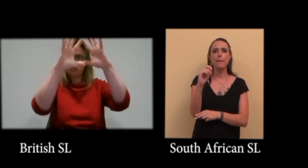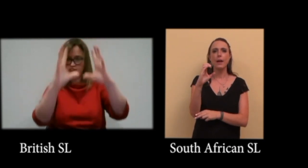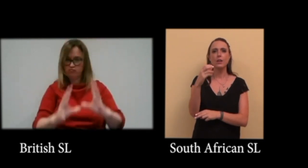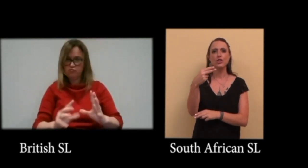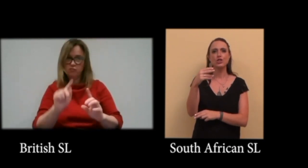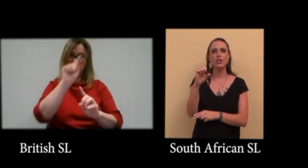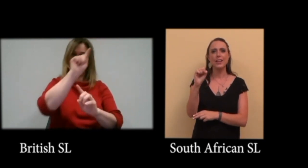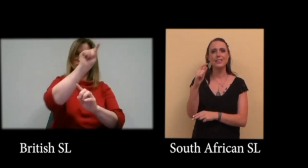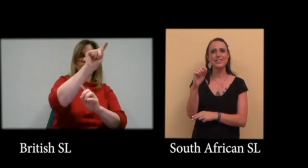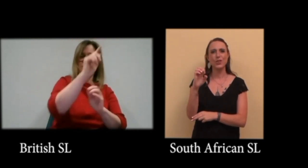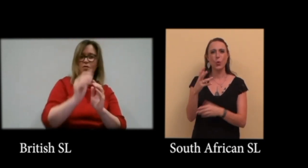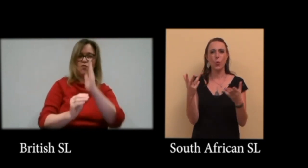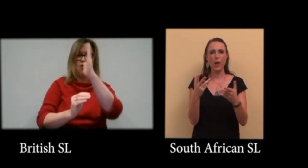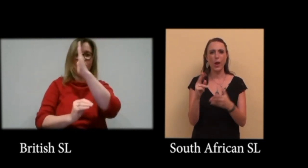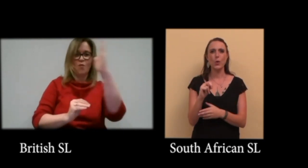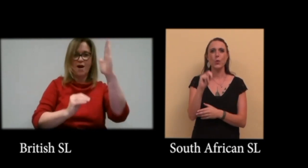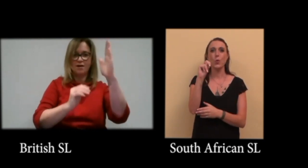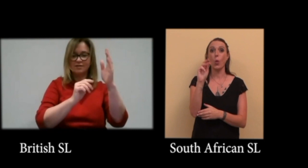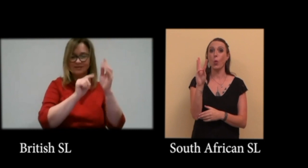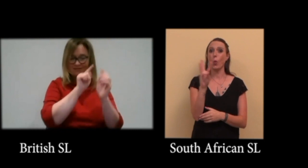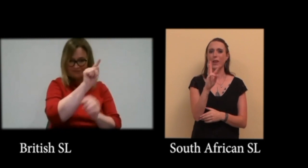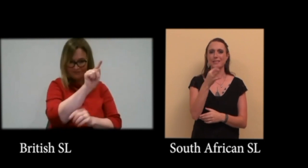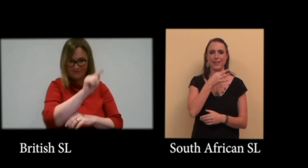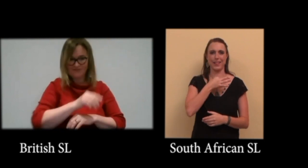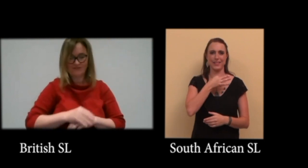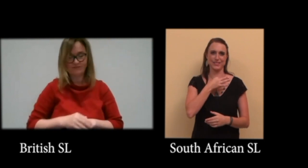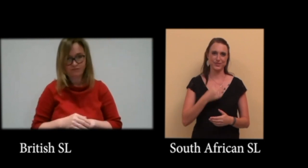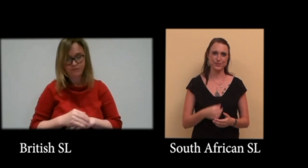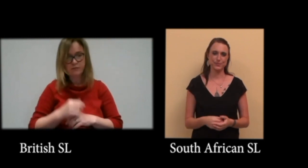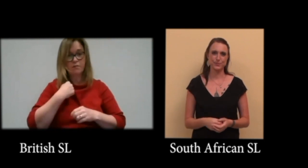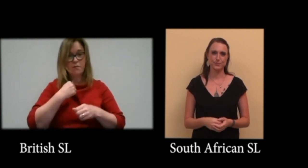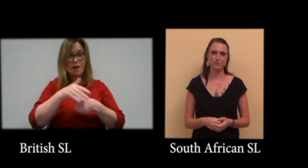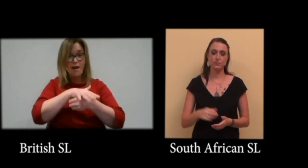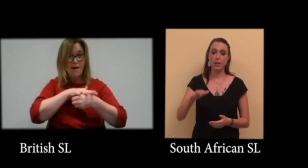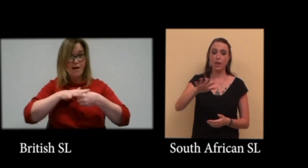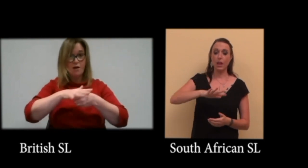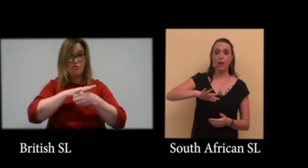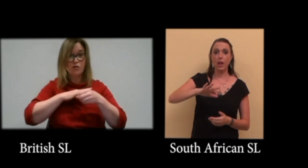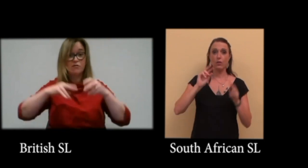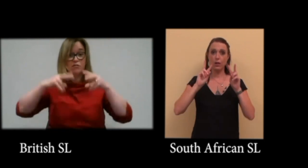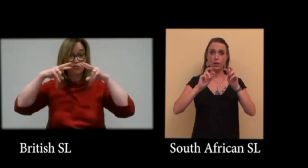of Manchester, which is in the northwest of England.